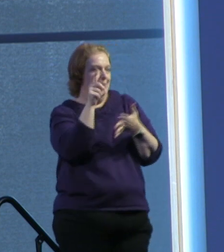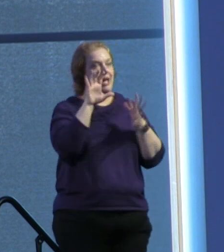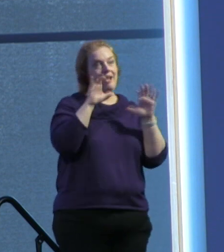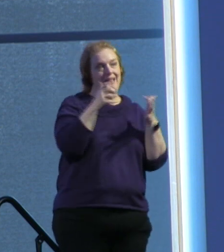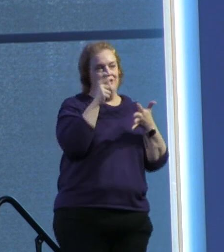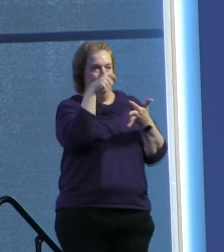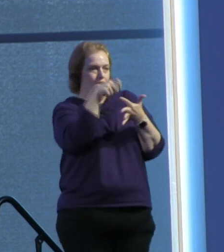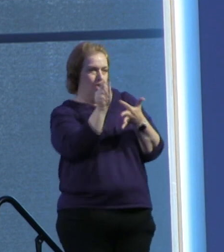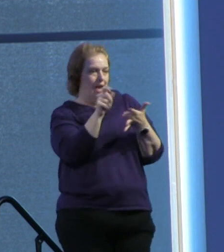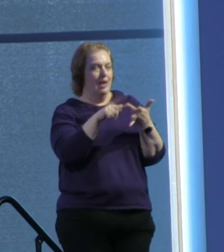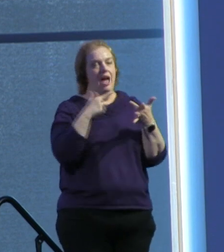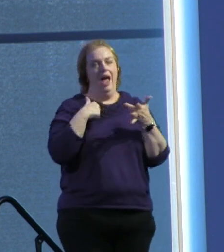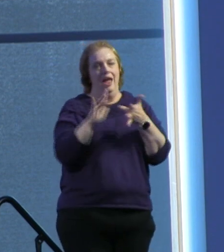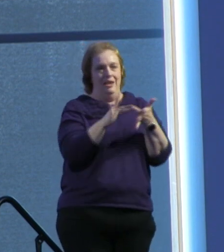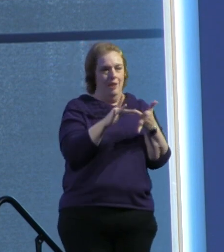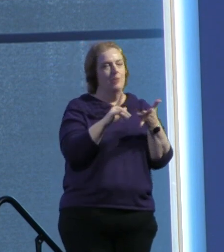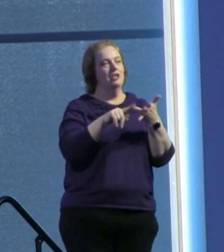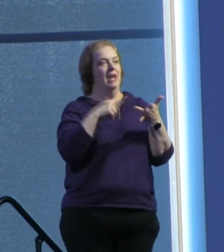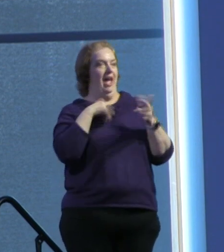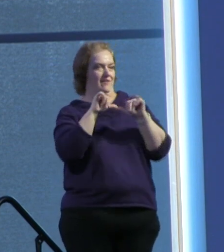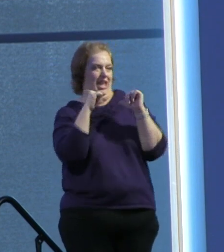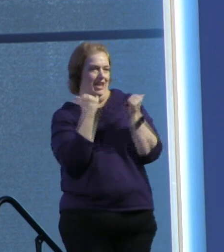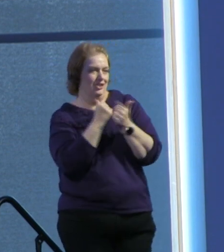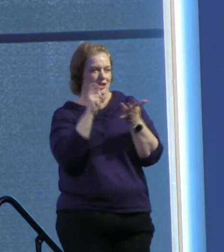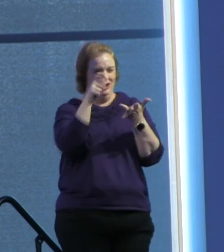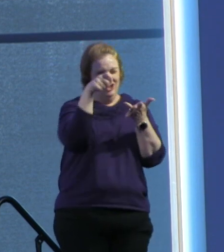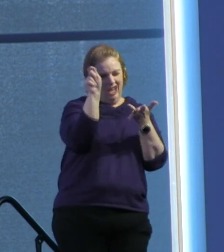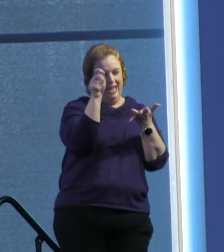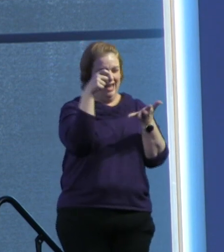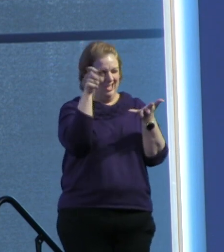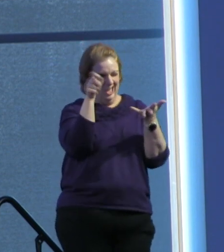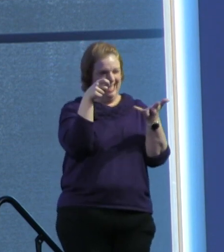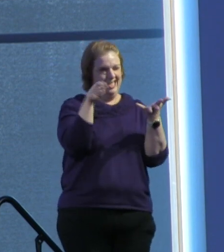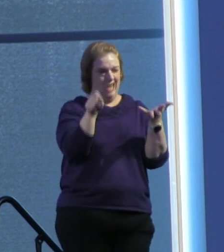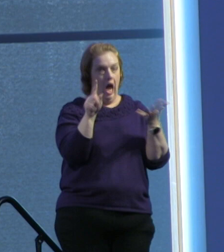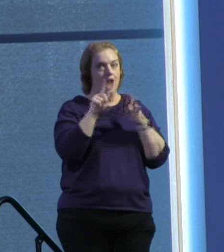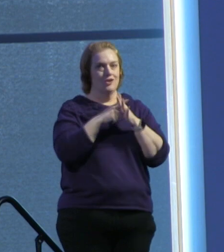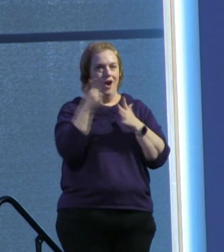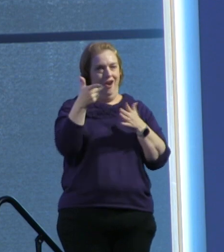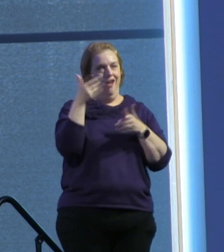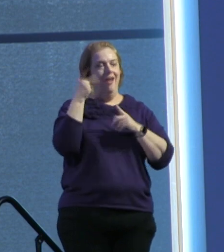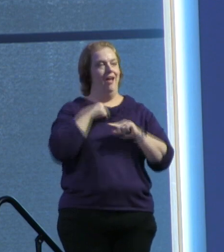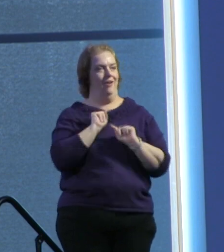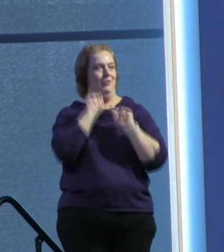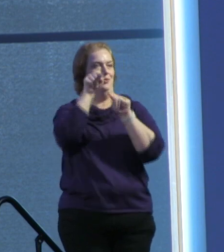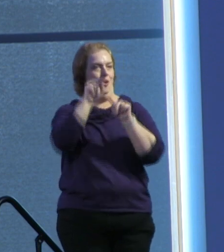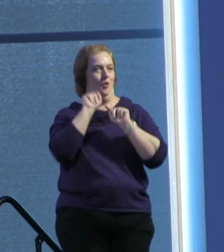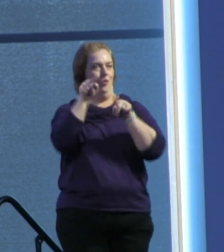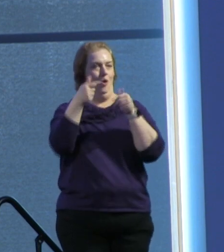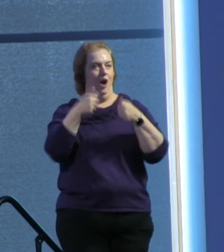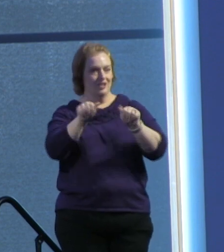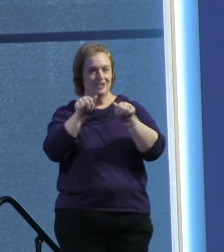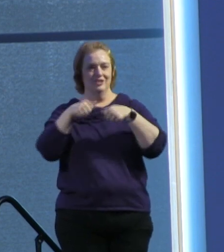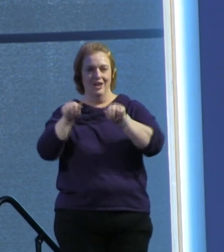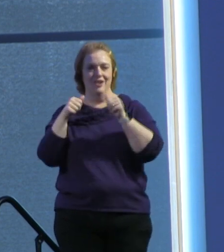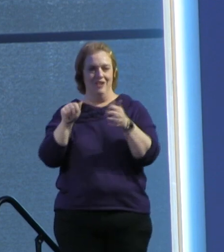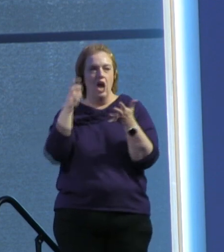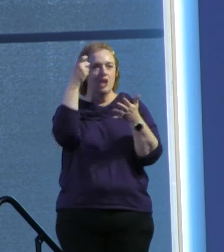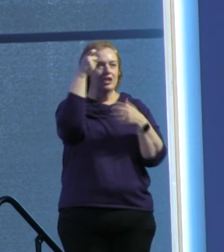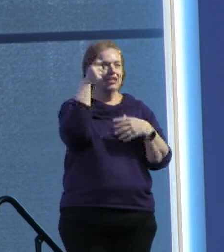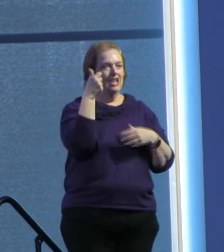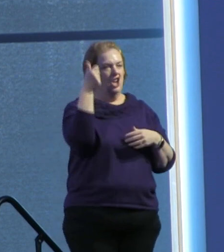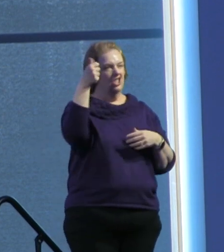networking, I got an agent, check. And then I started getting auditions. check, check, check,